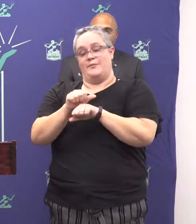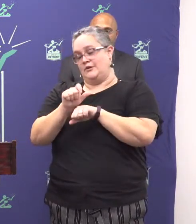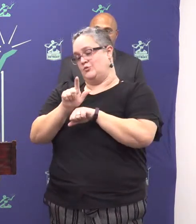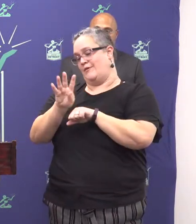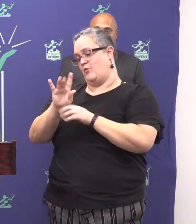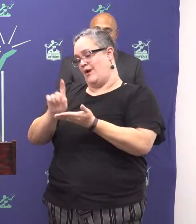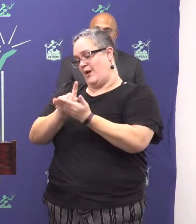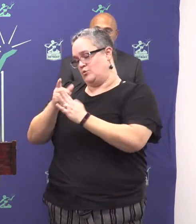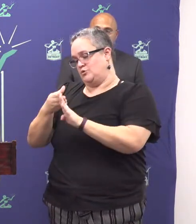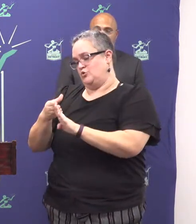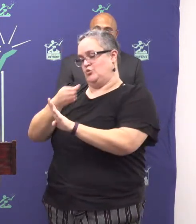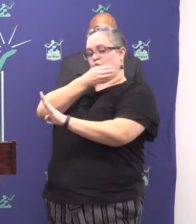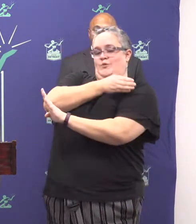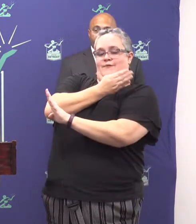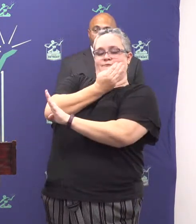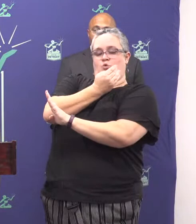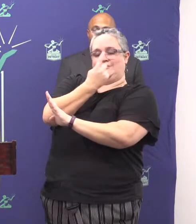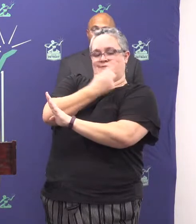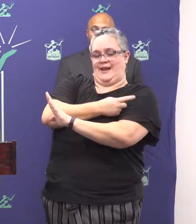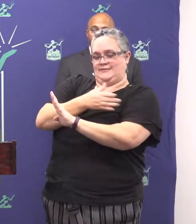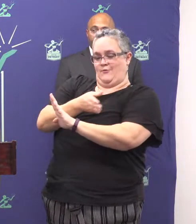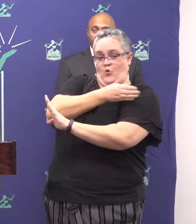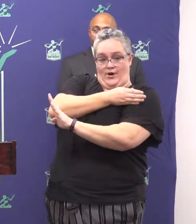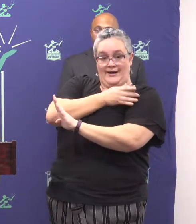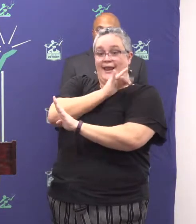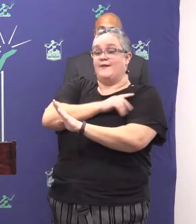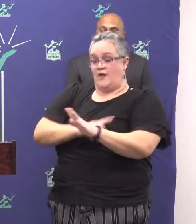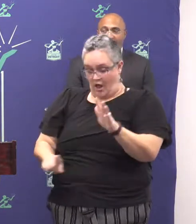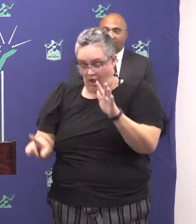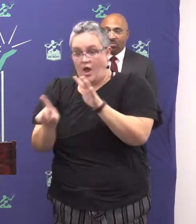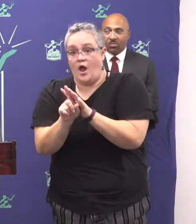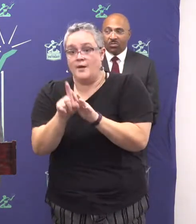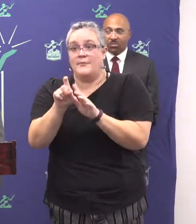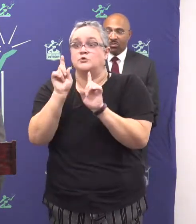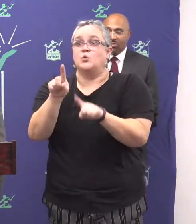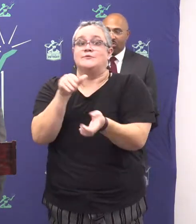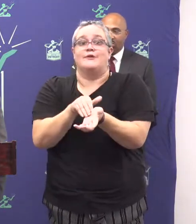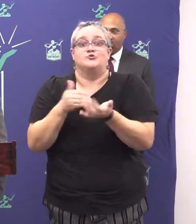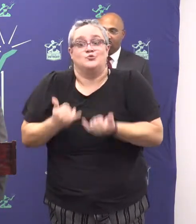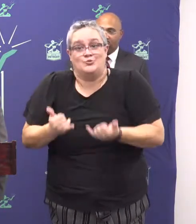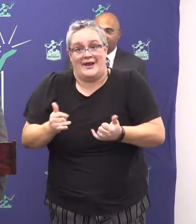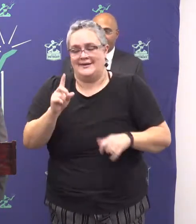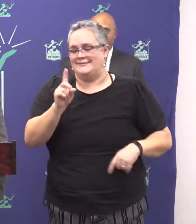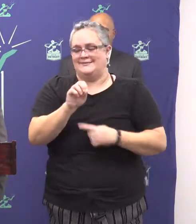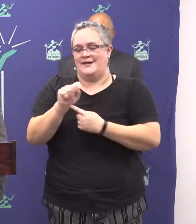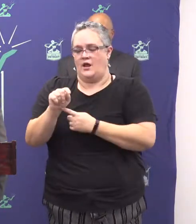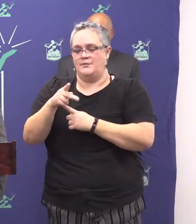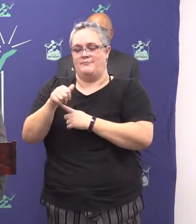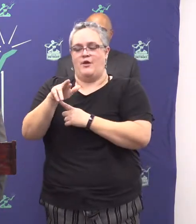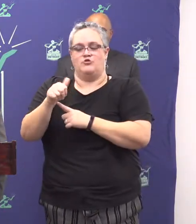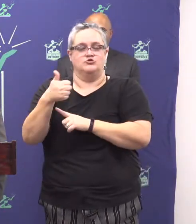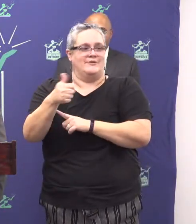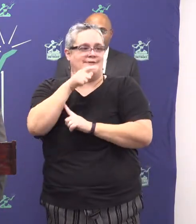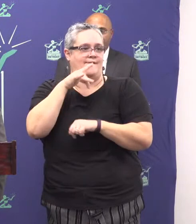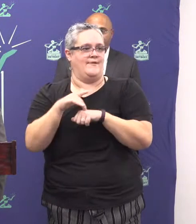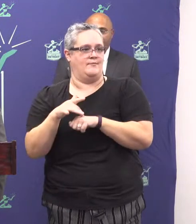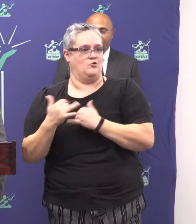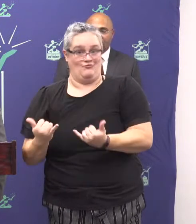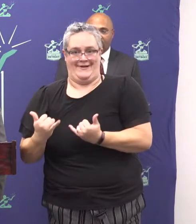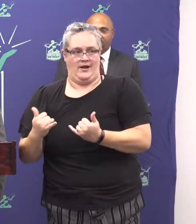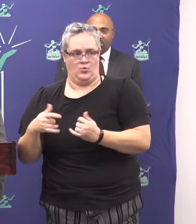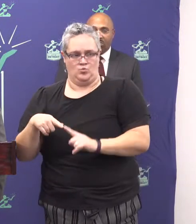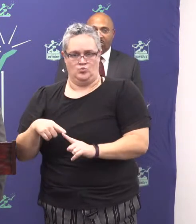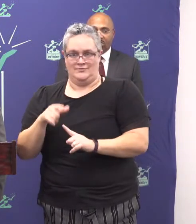of time. If something happens that day, you need to go to the doctor. DDOT paratransit is not available to you. I'd love to